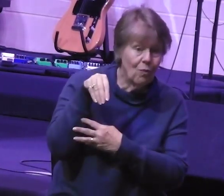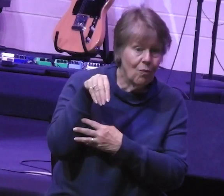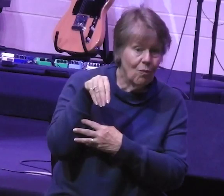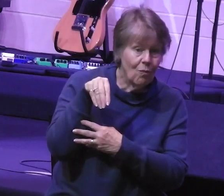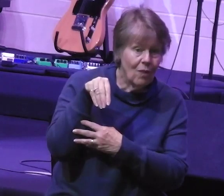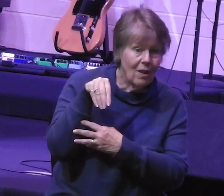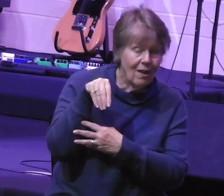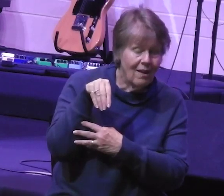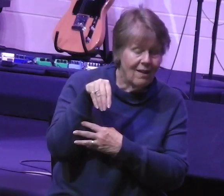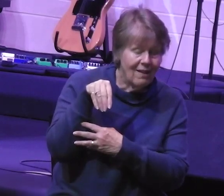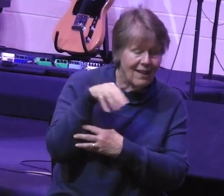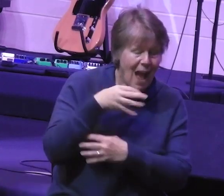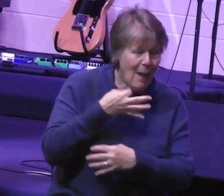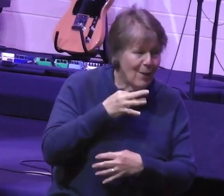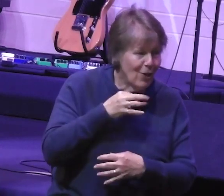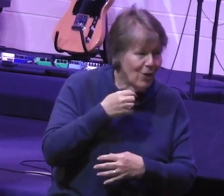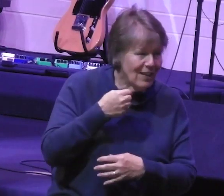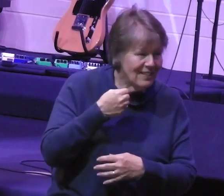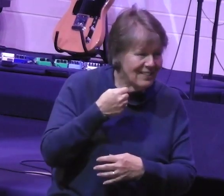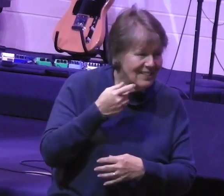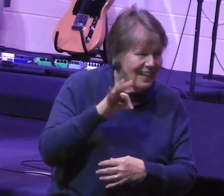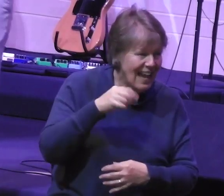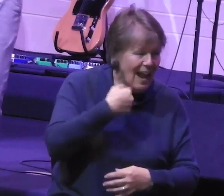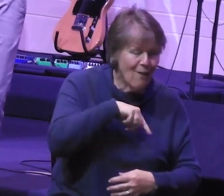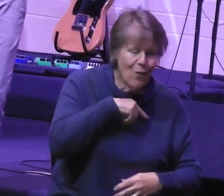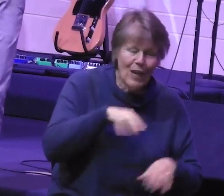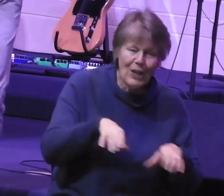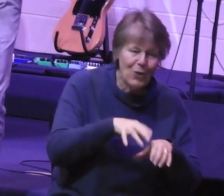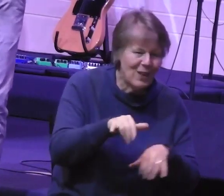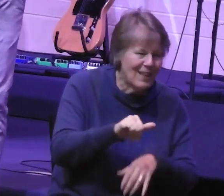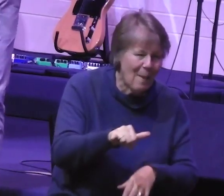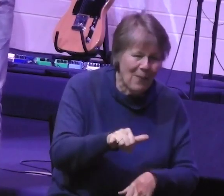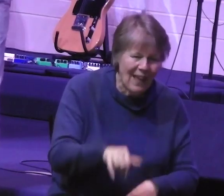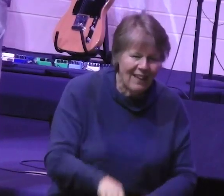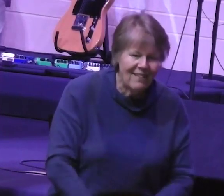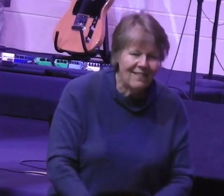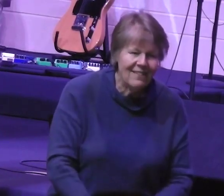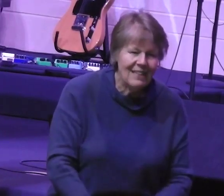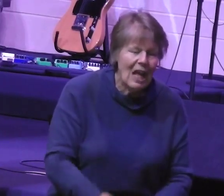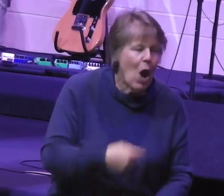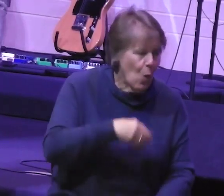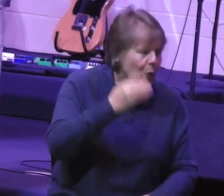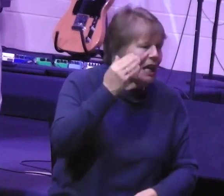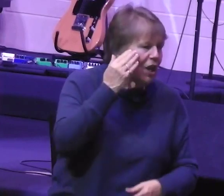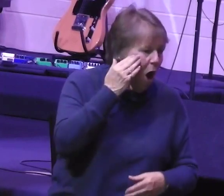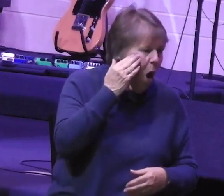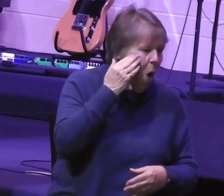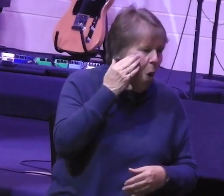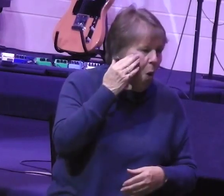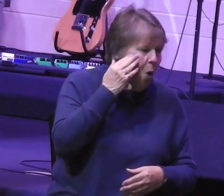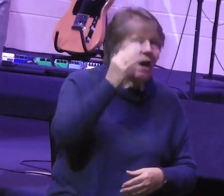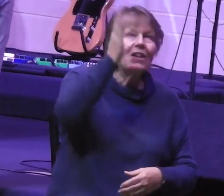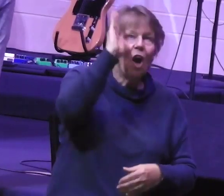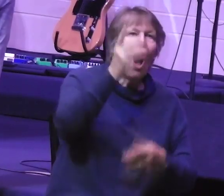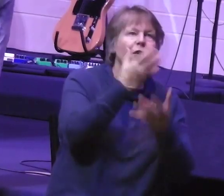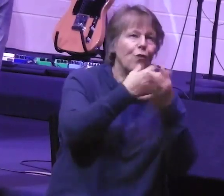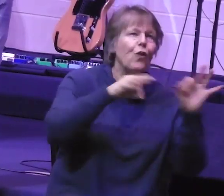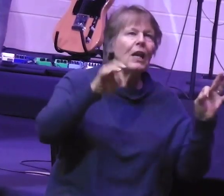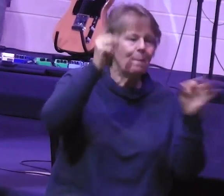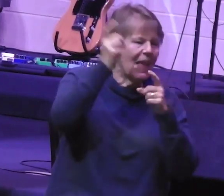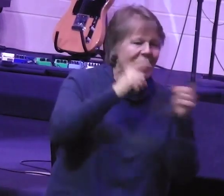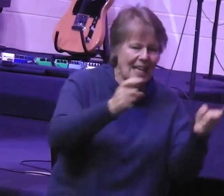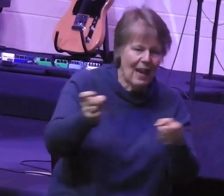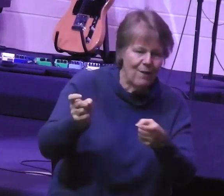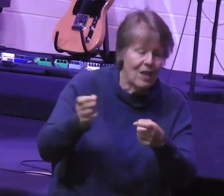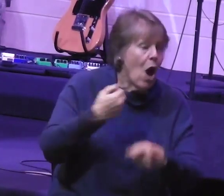And I wonder if we do the same thing sometimes. We've known the freedom that God gives. We've tasted the joy of a